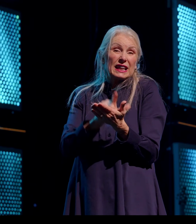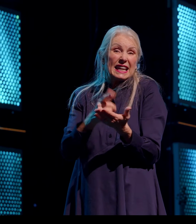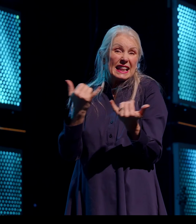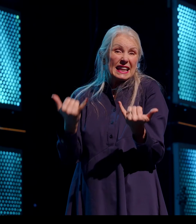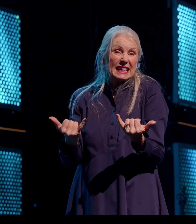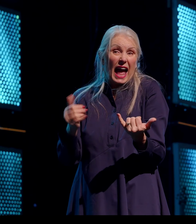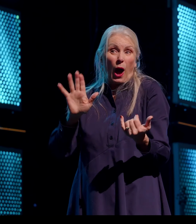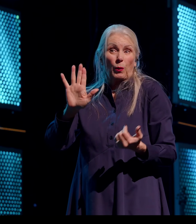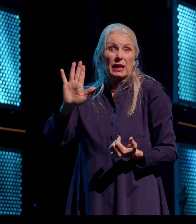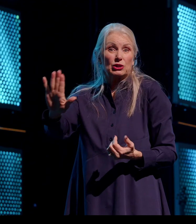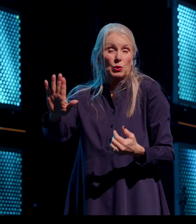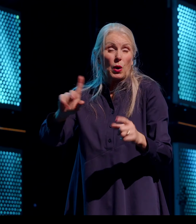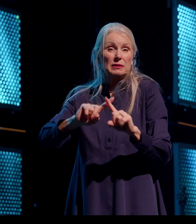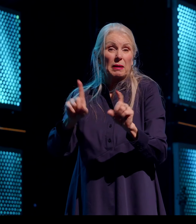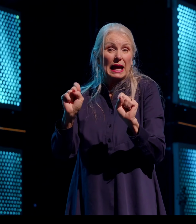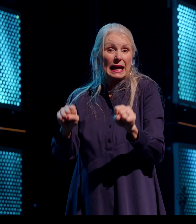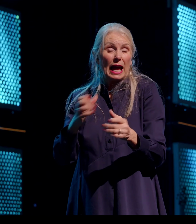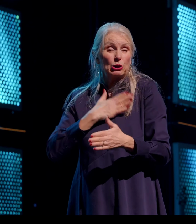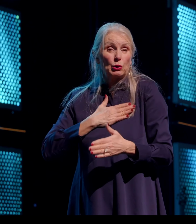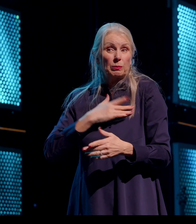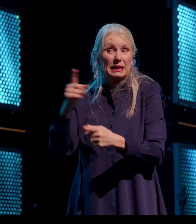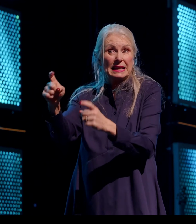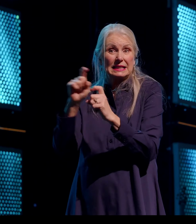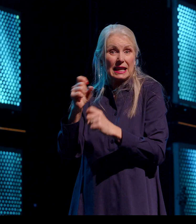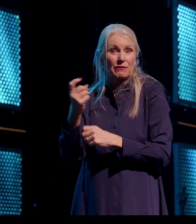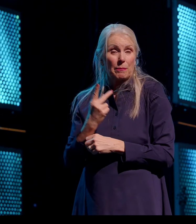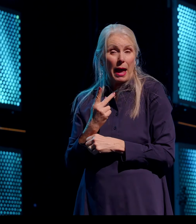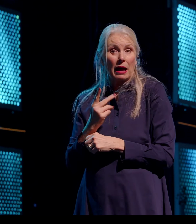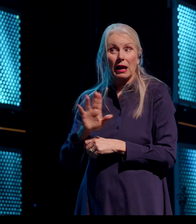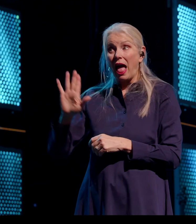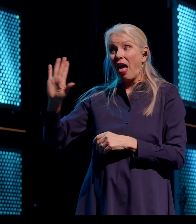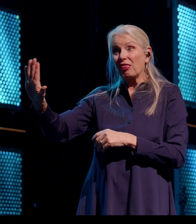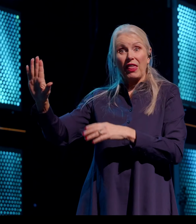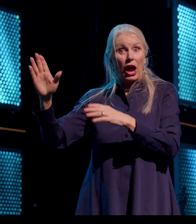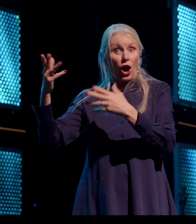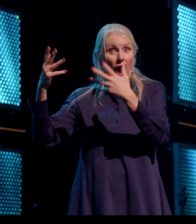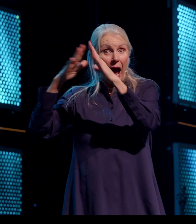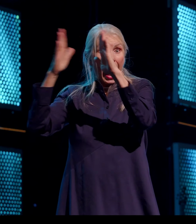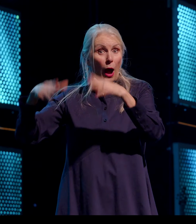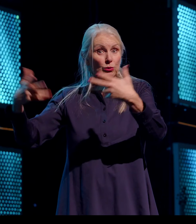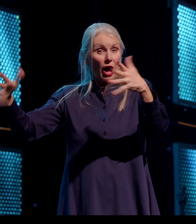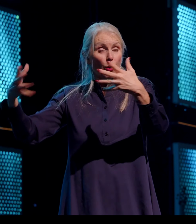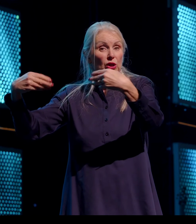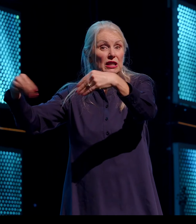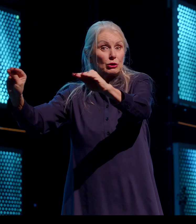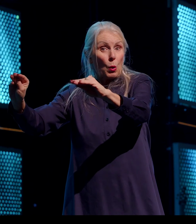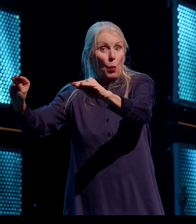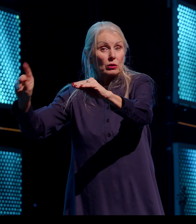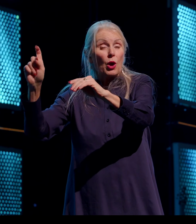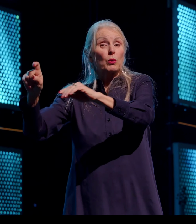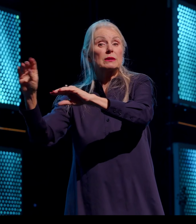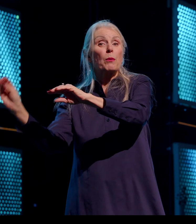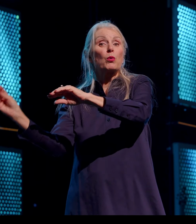please give it back to us?" Now, their house has already been sold. They're supposed to move in how long? Like a week?